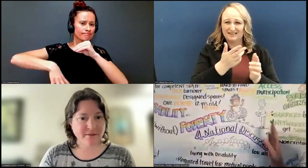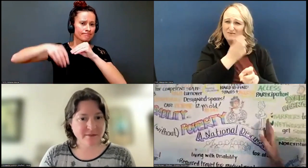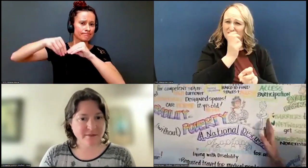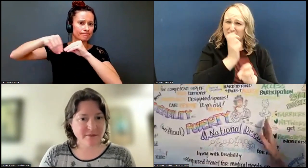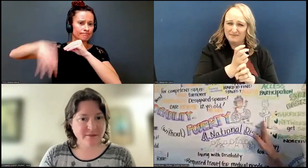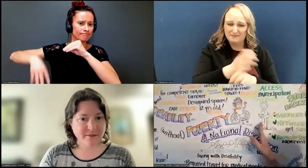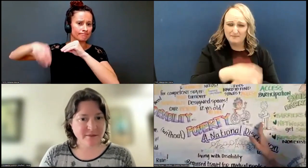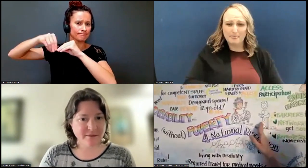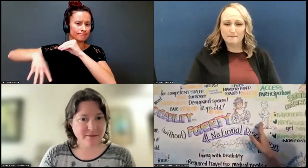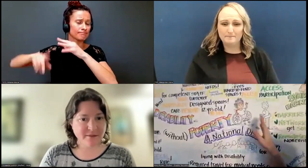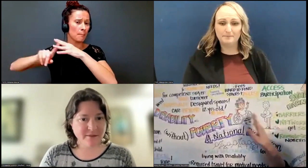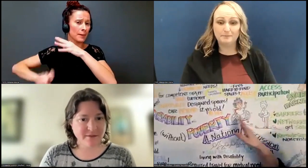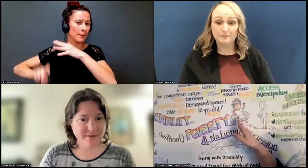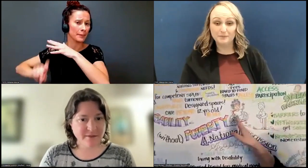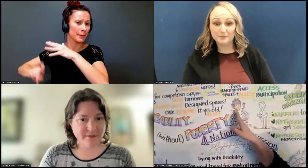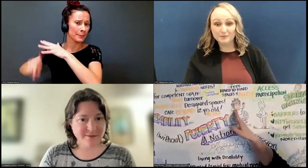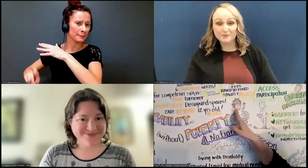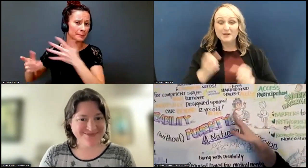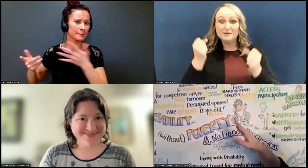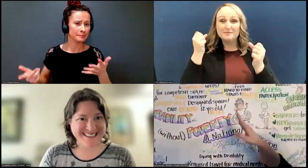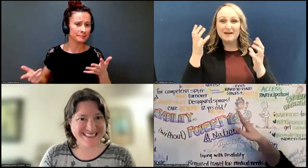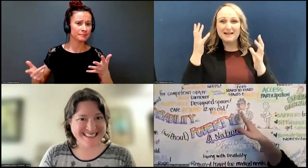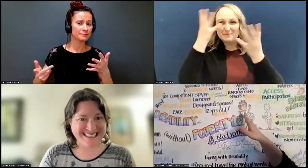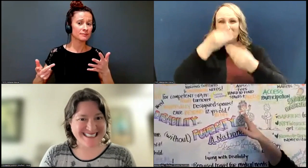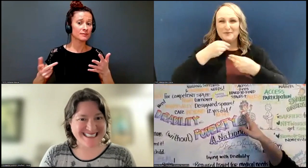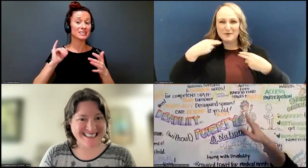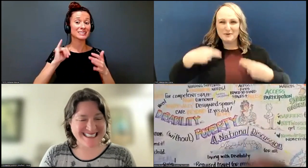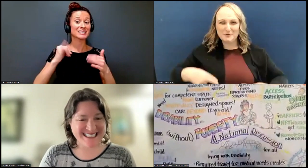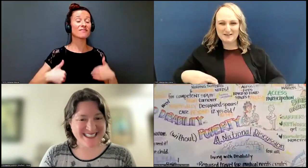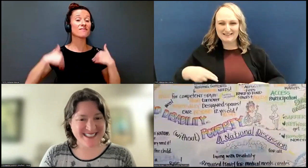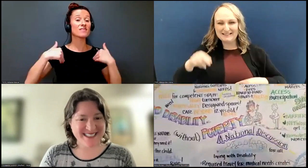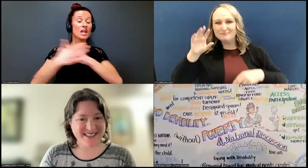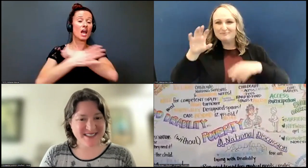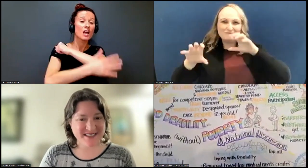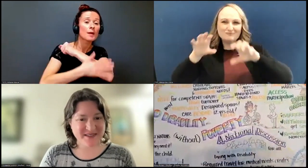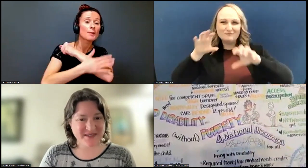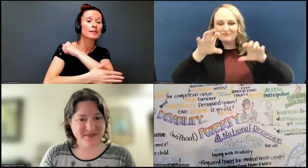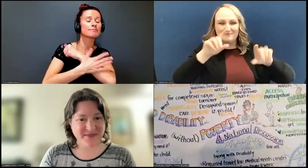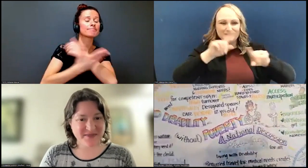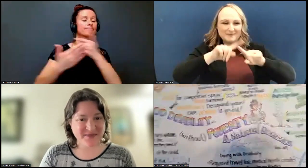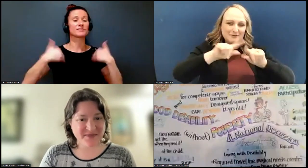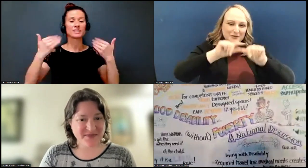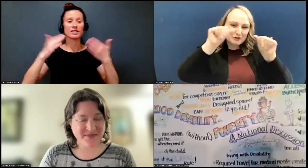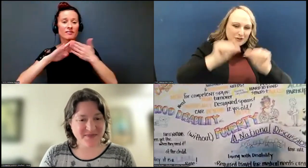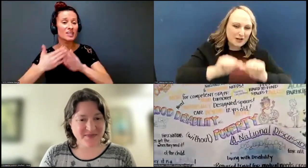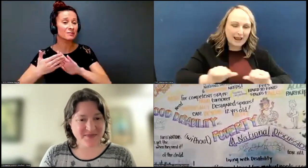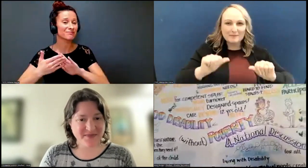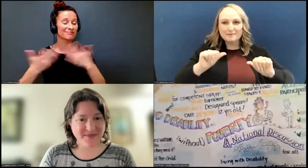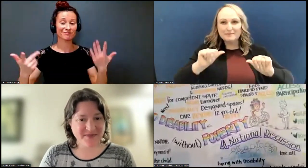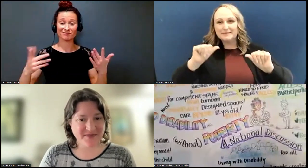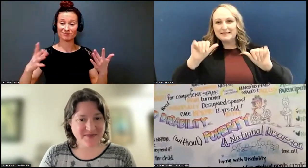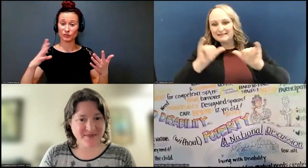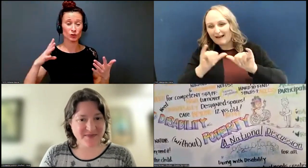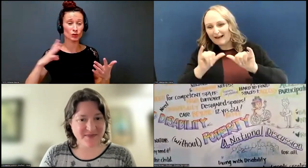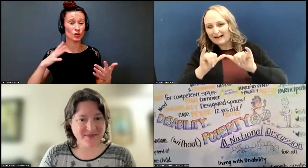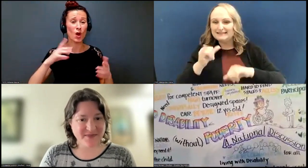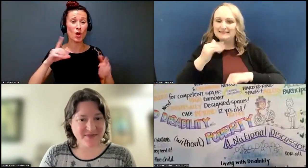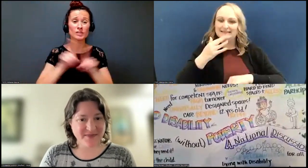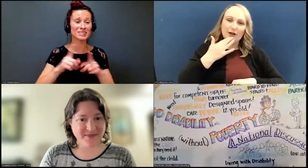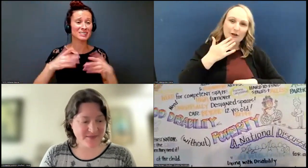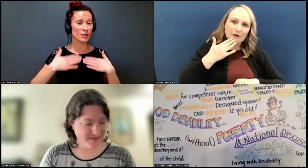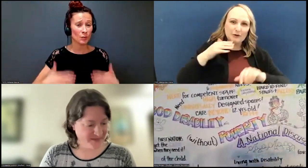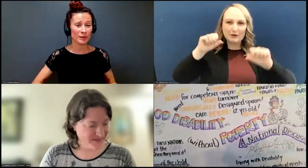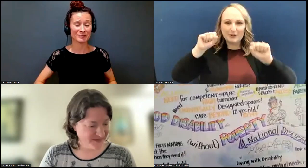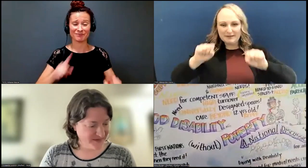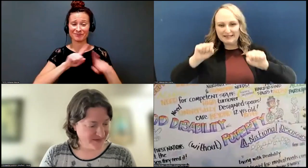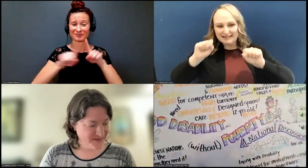We have lots of beautiful humans of all shapes, sizes, colors, and abilities showing up on this chart in the beautiful